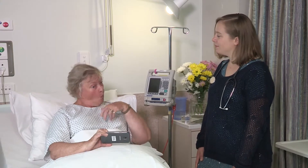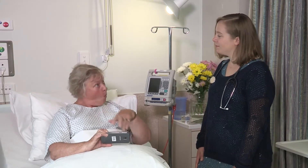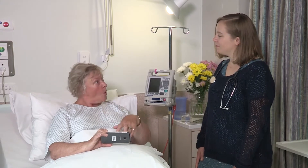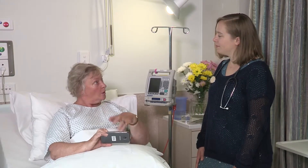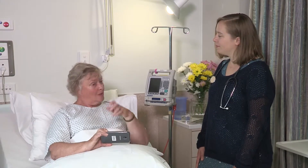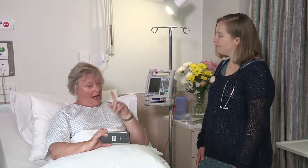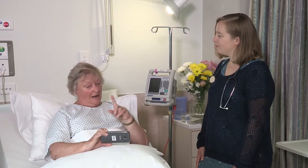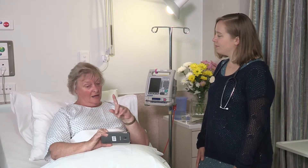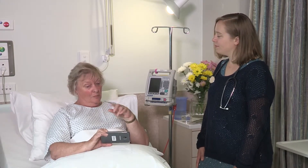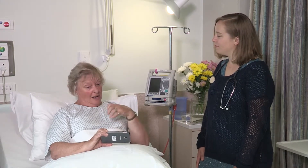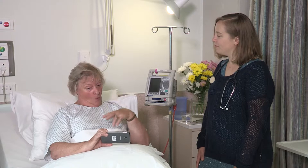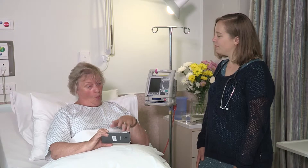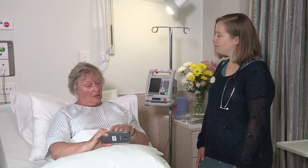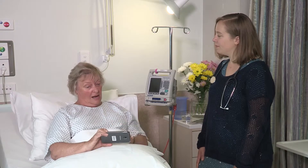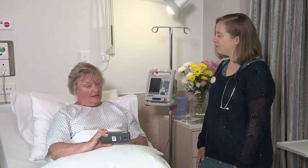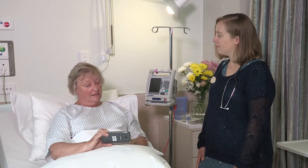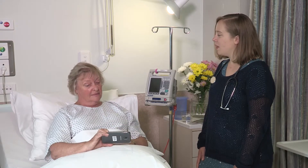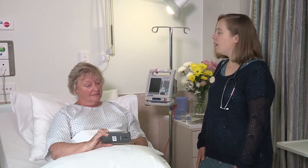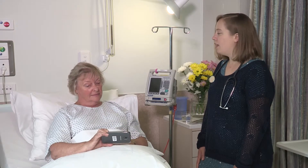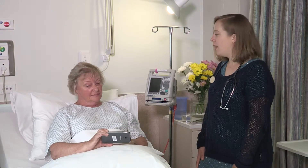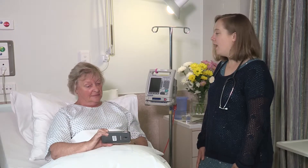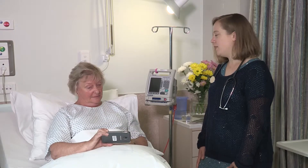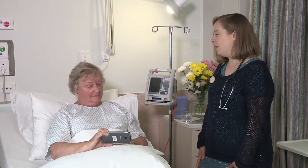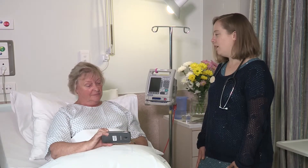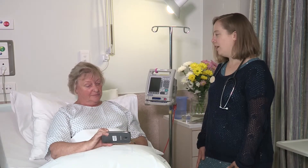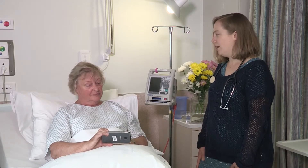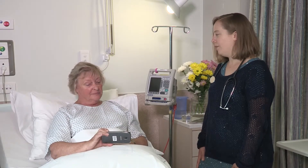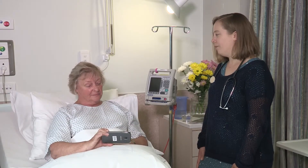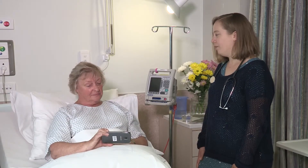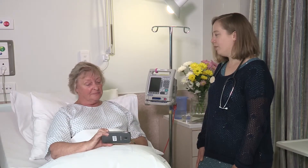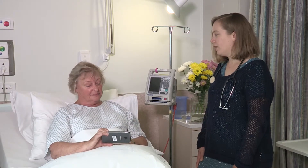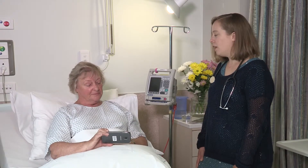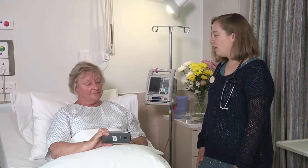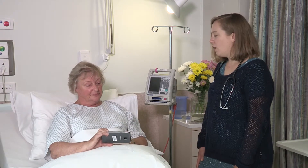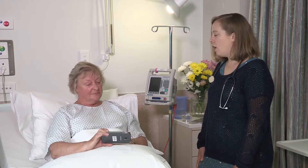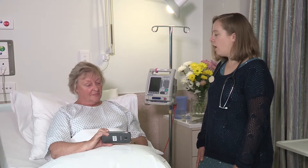Okay. So you want me to walk today? Yeah, You want to get me absolutely. walking?